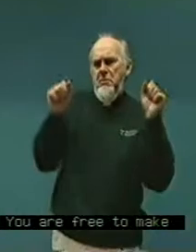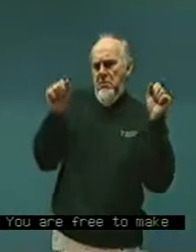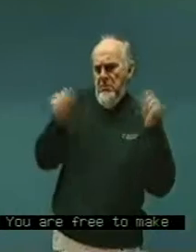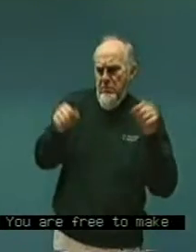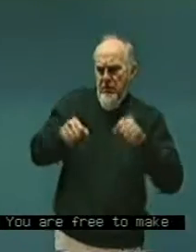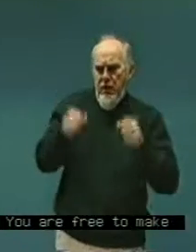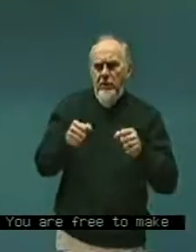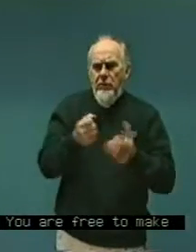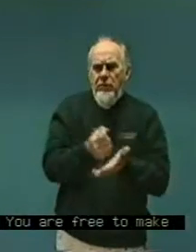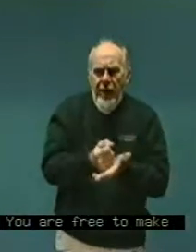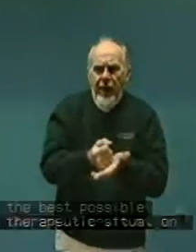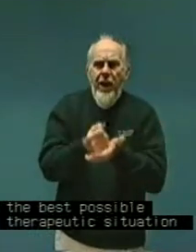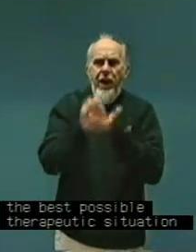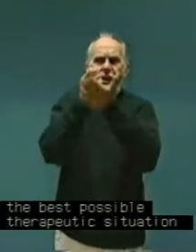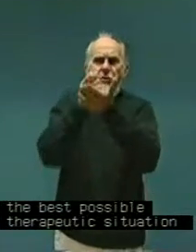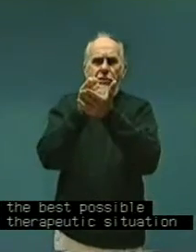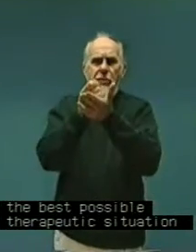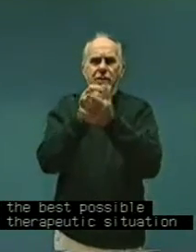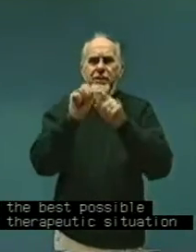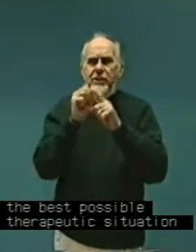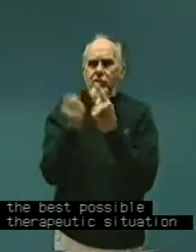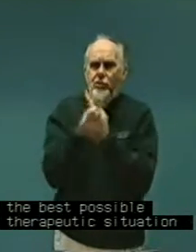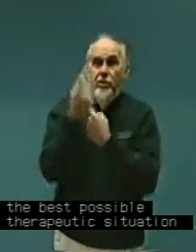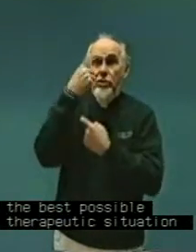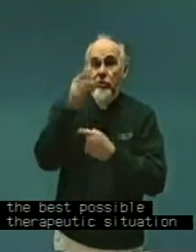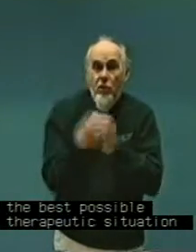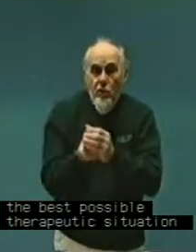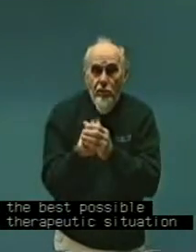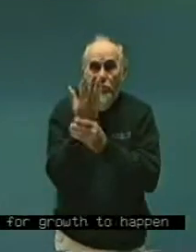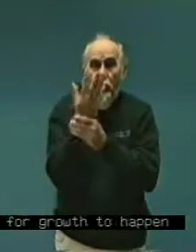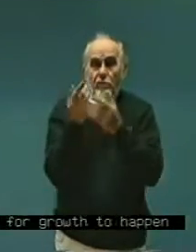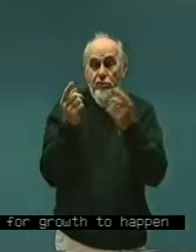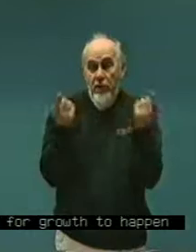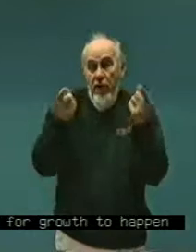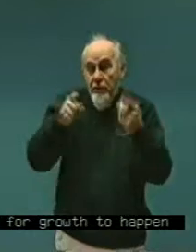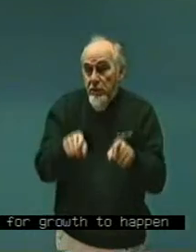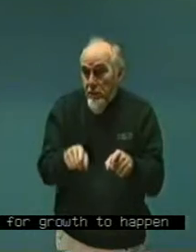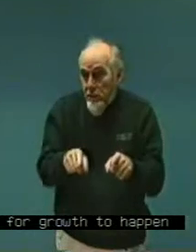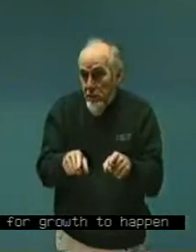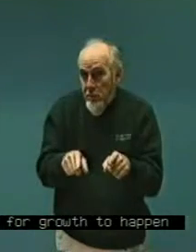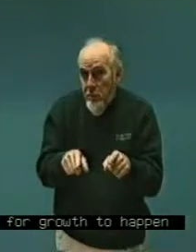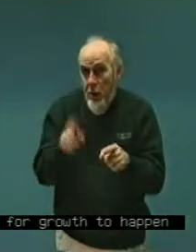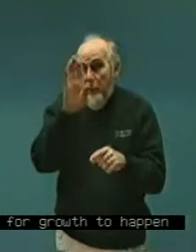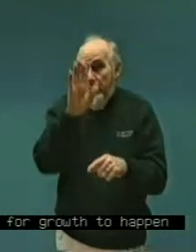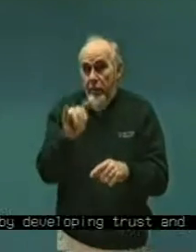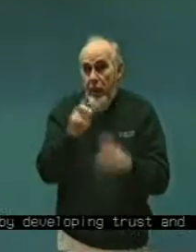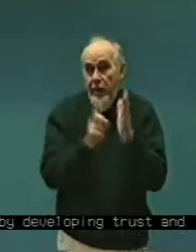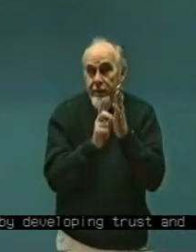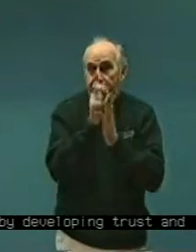free to make the best possible therapeutic situation for growth to